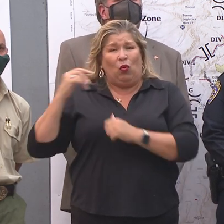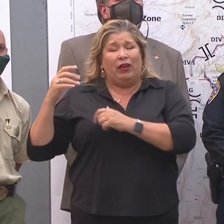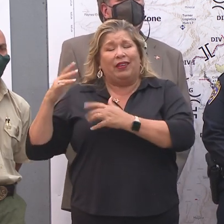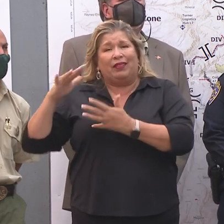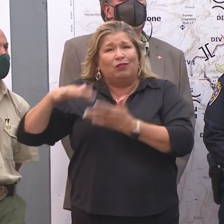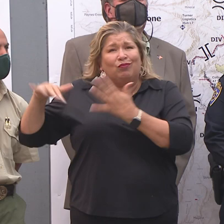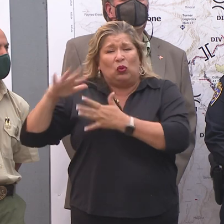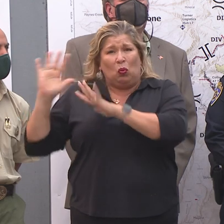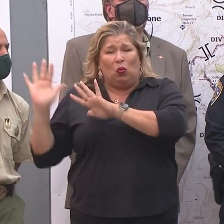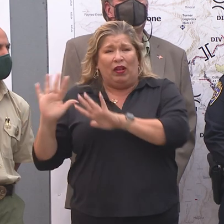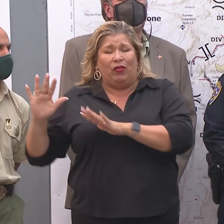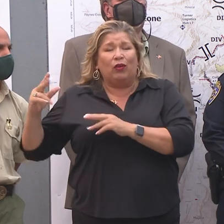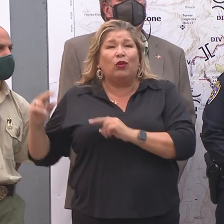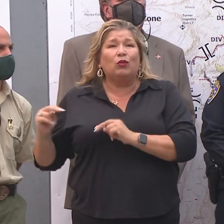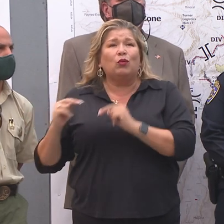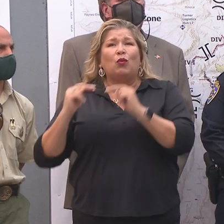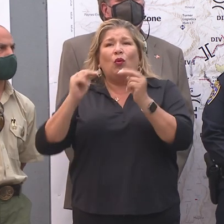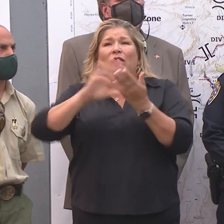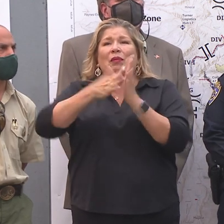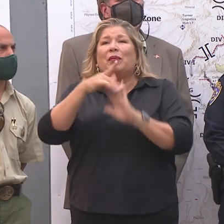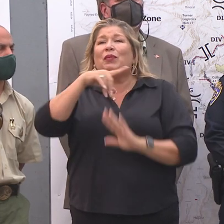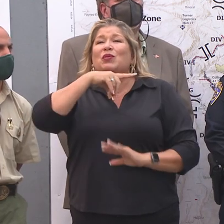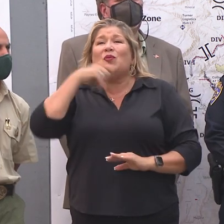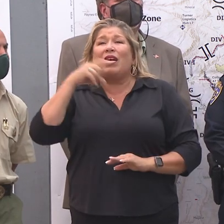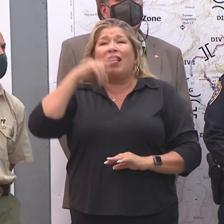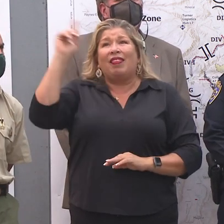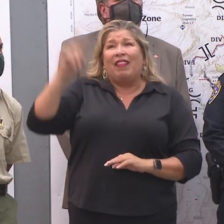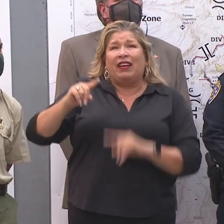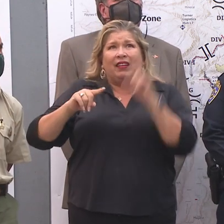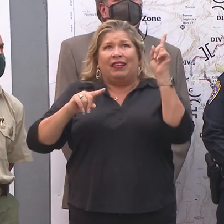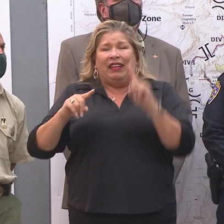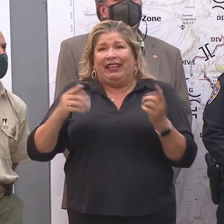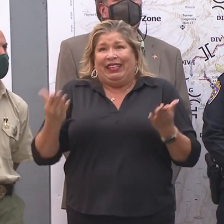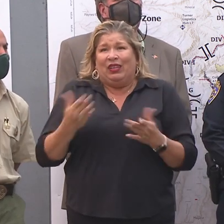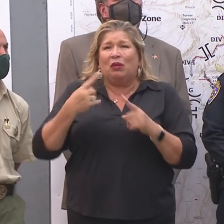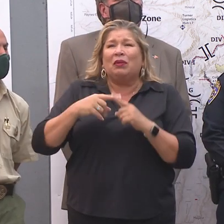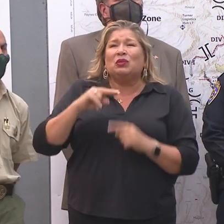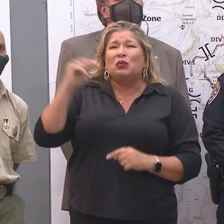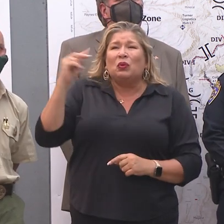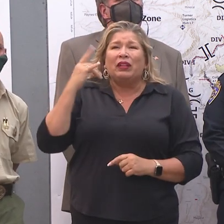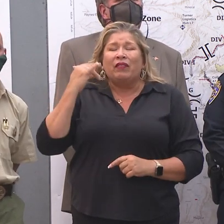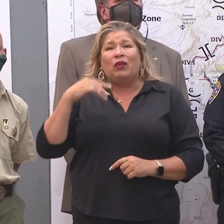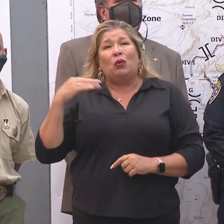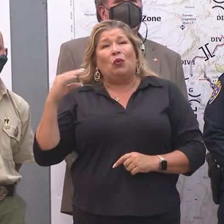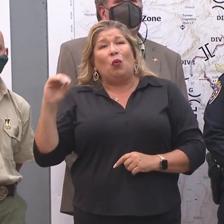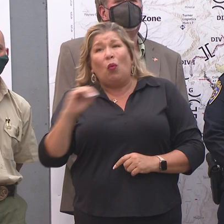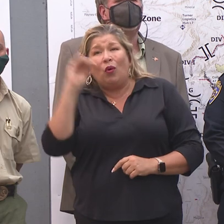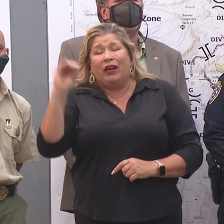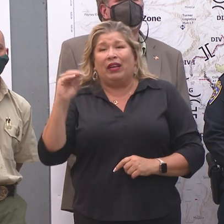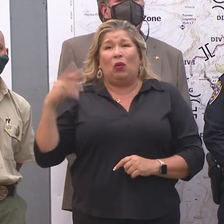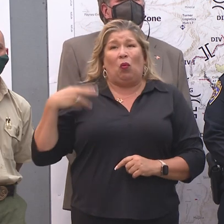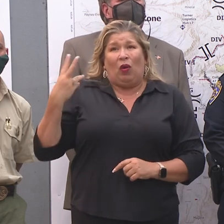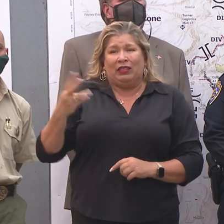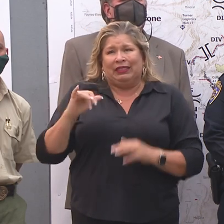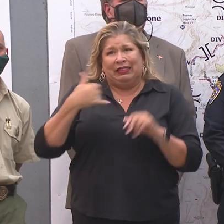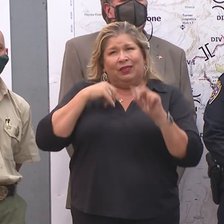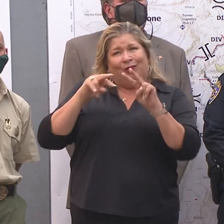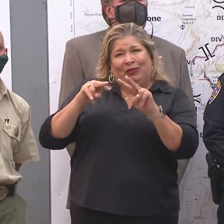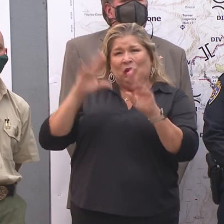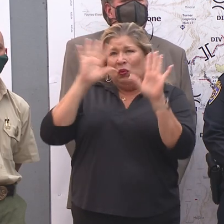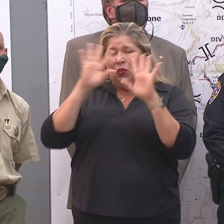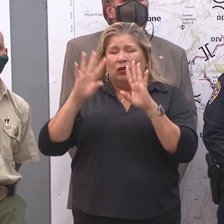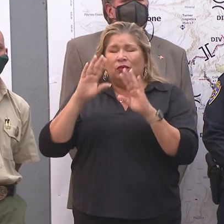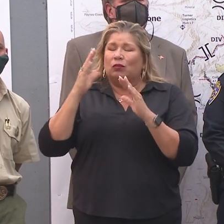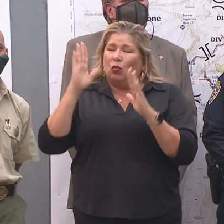potentially through this area and all the way to the north coast of California and then into Oregon, Washington as well. So